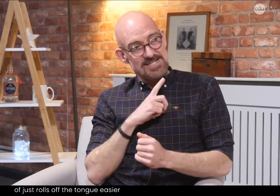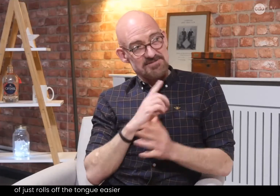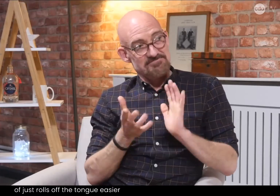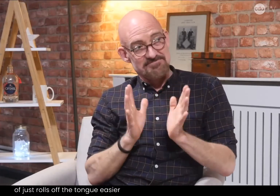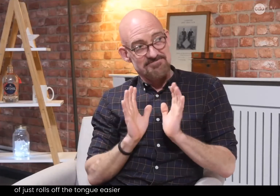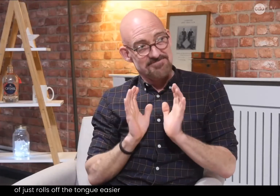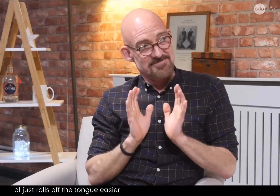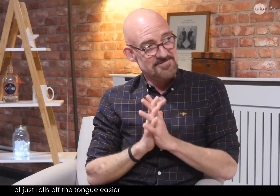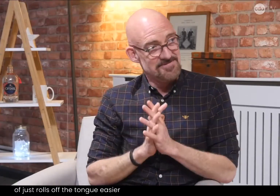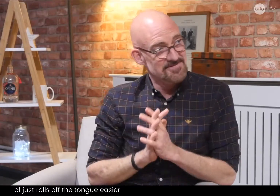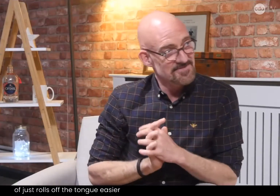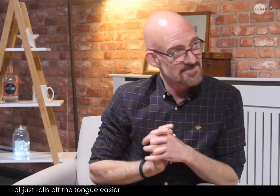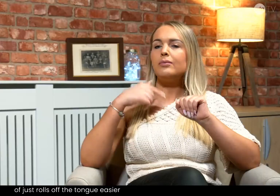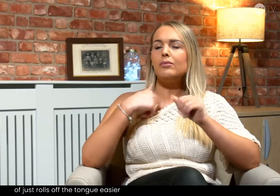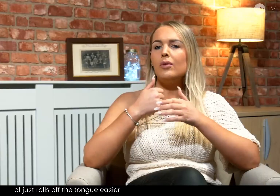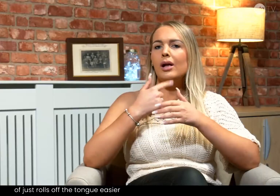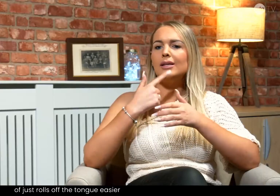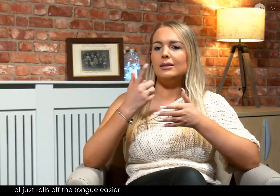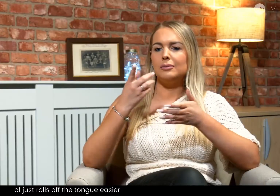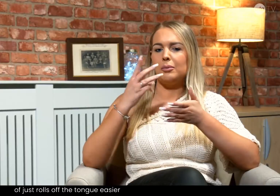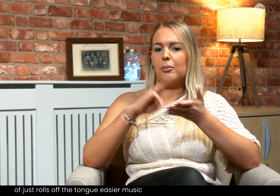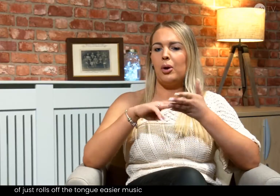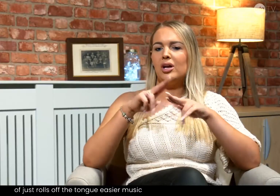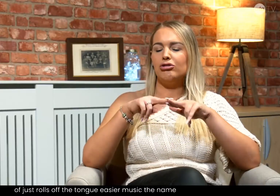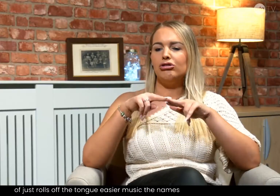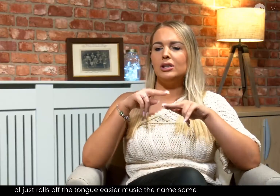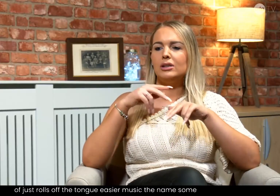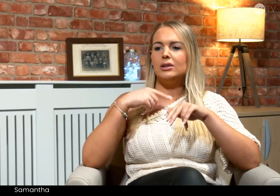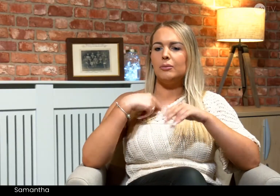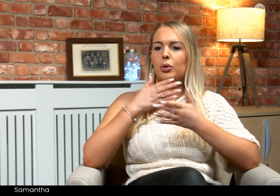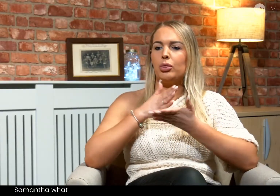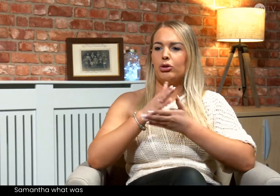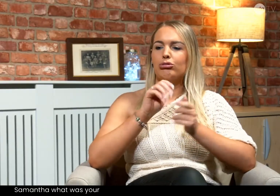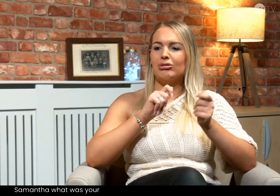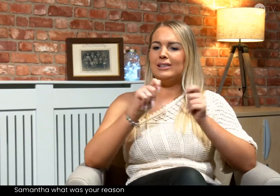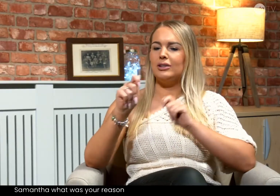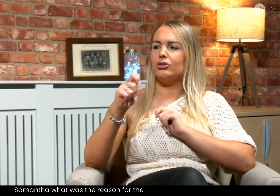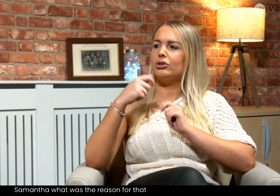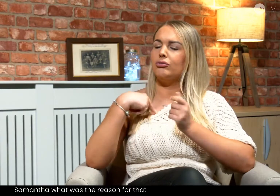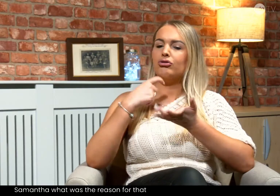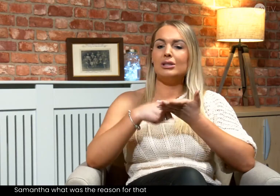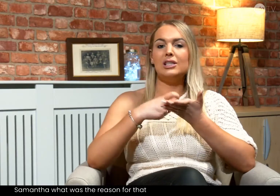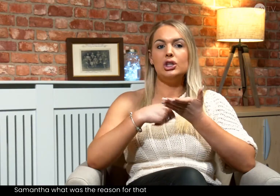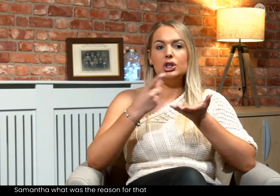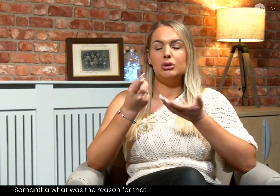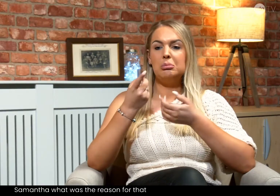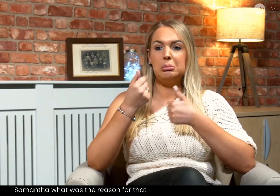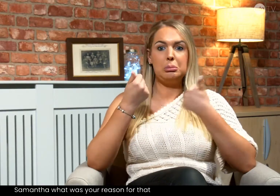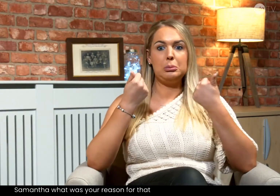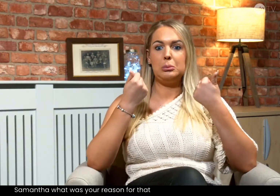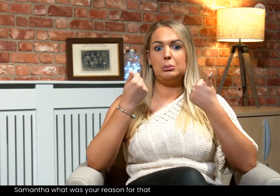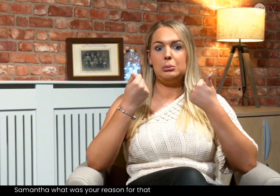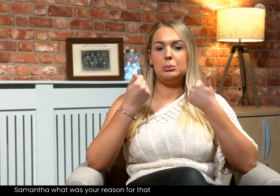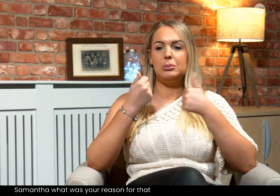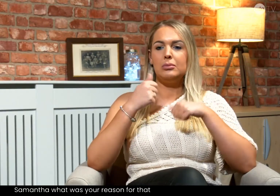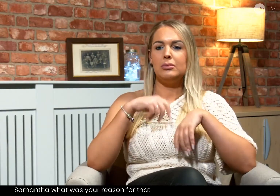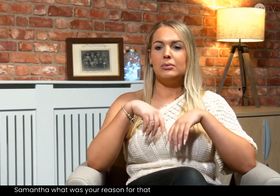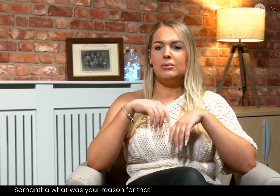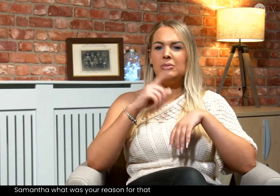What made you pick the name Samantha? What was your reason for that? Well, as I was going through the transition